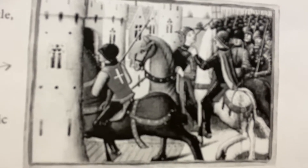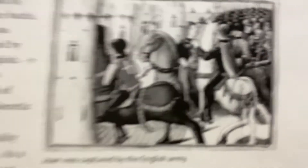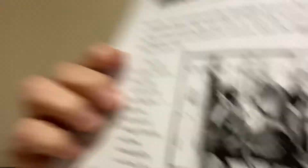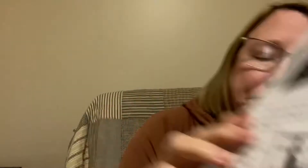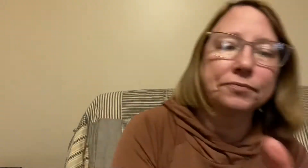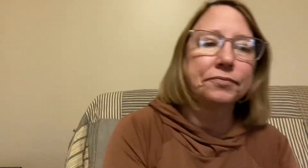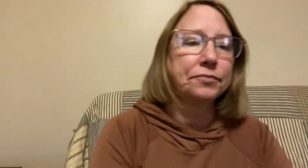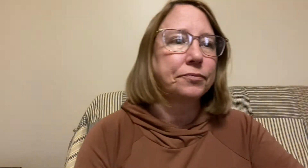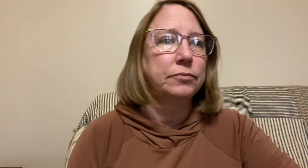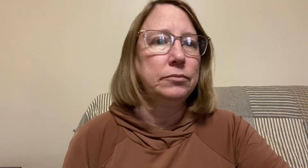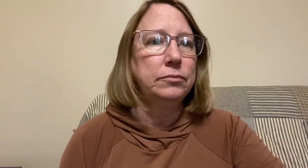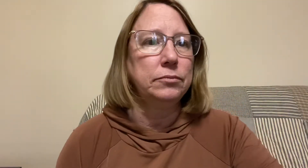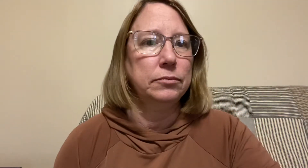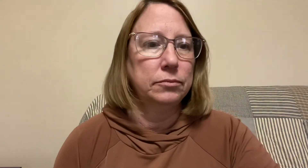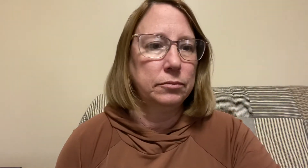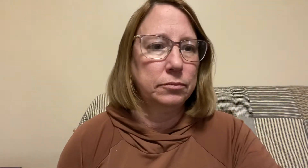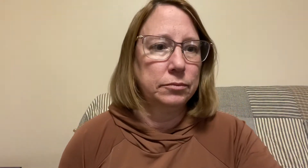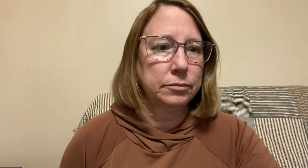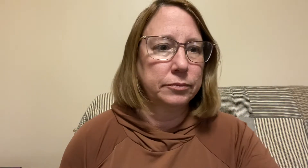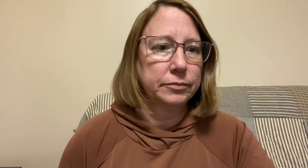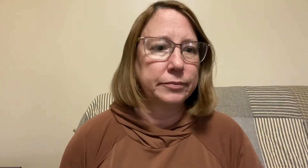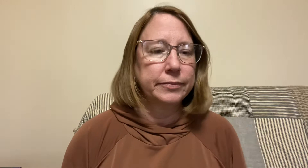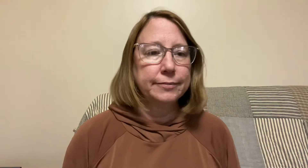But in another battle,